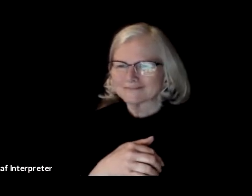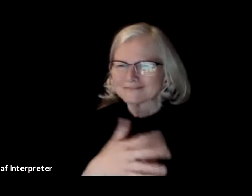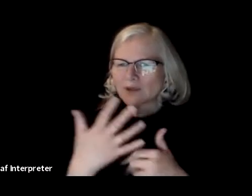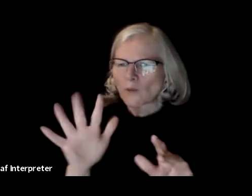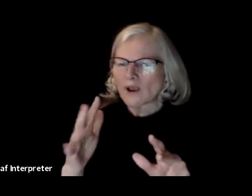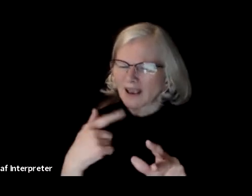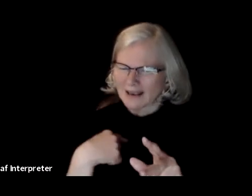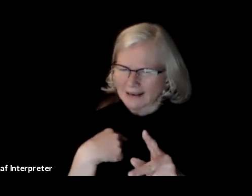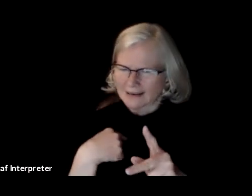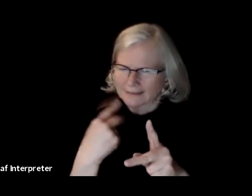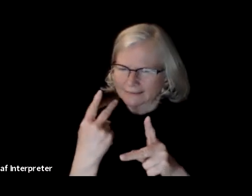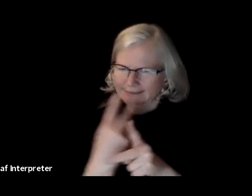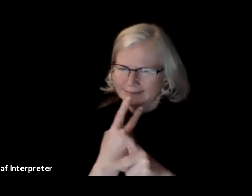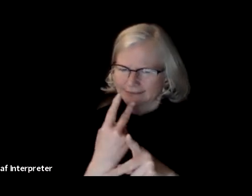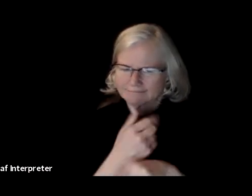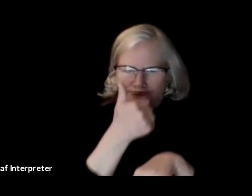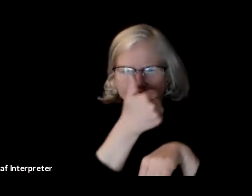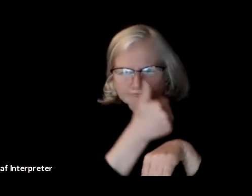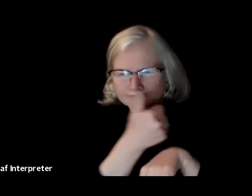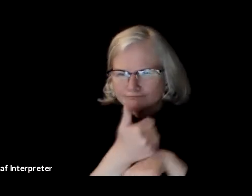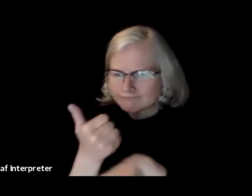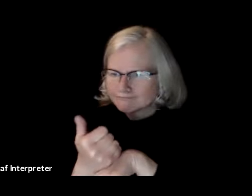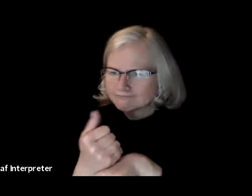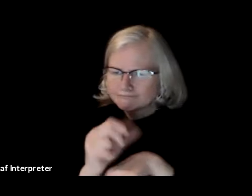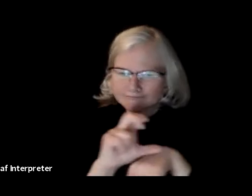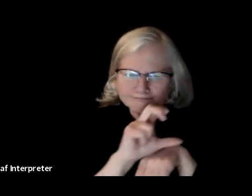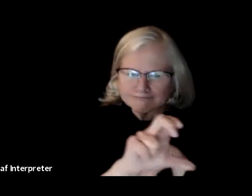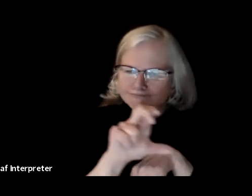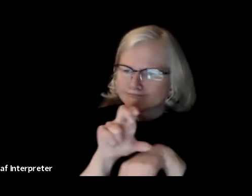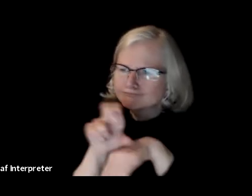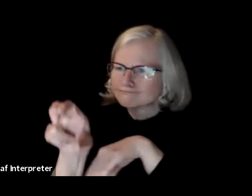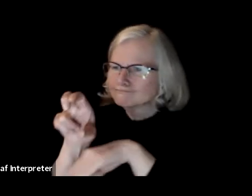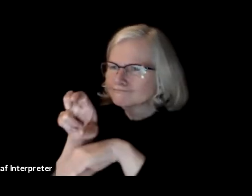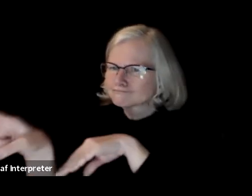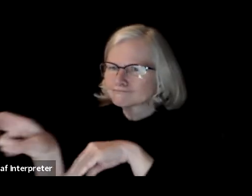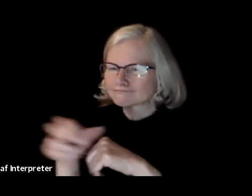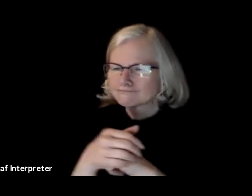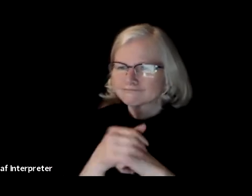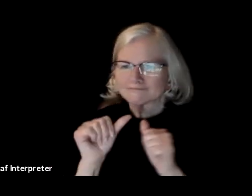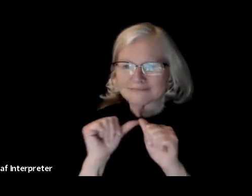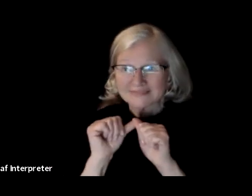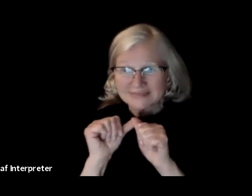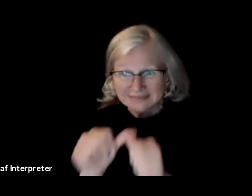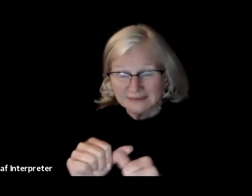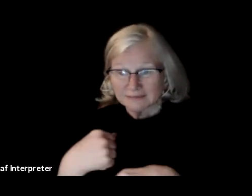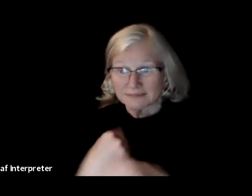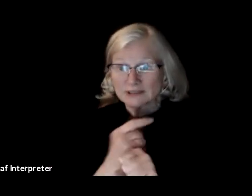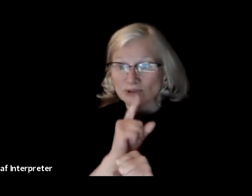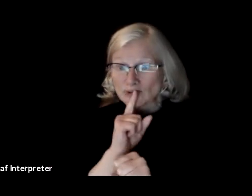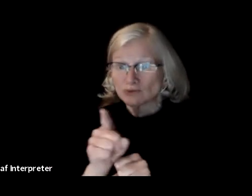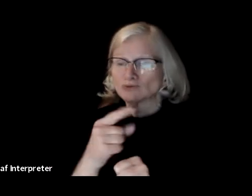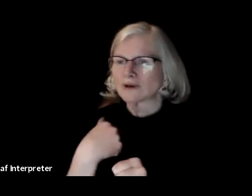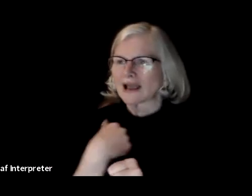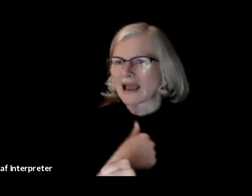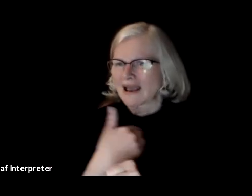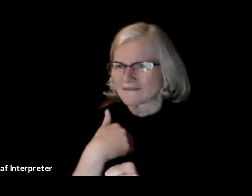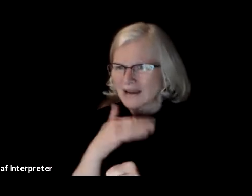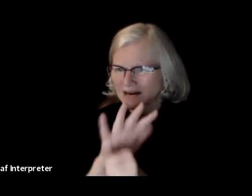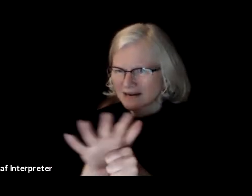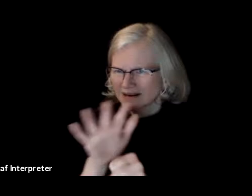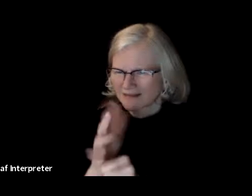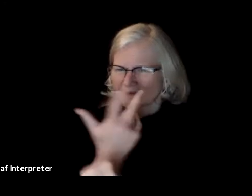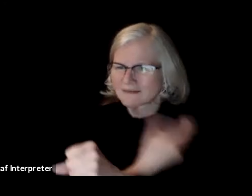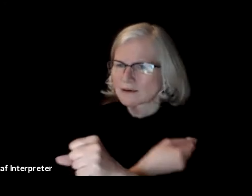into it. So although we are continuing to make sure that there are adequate doses available to continue to provide for